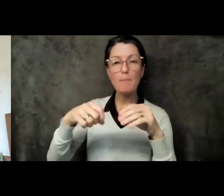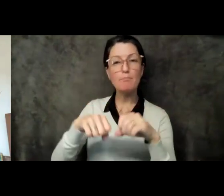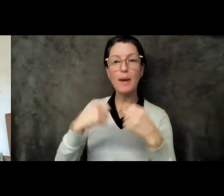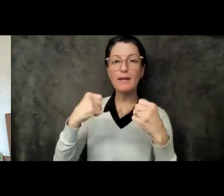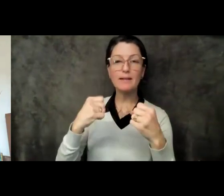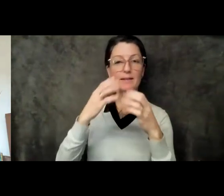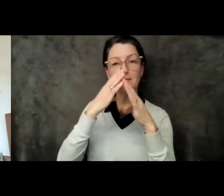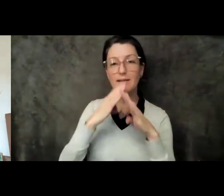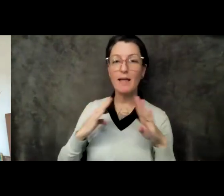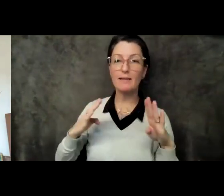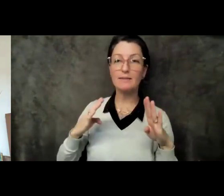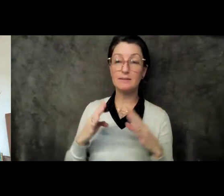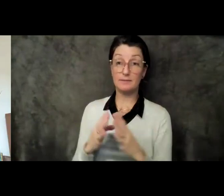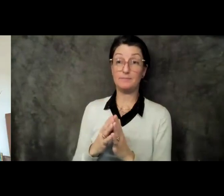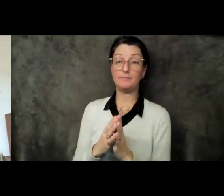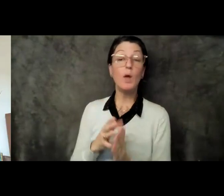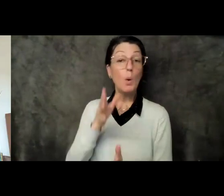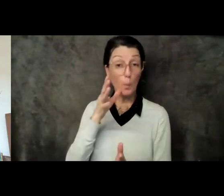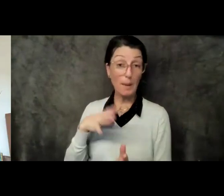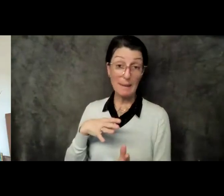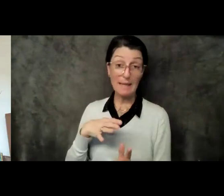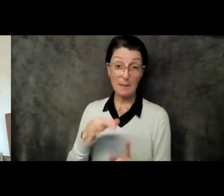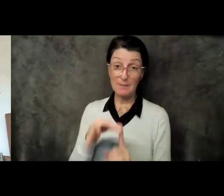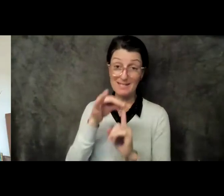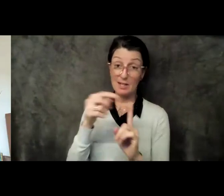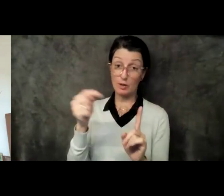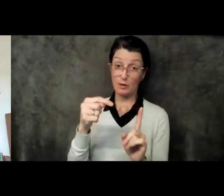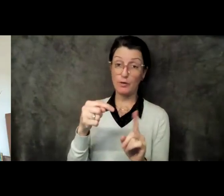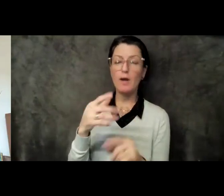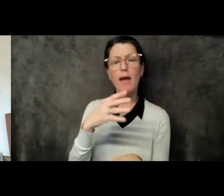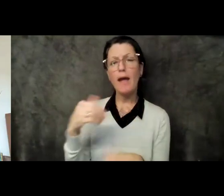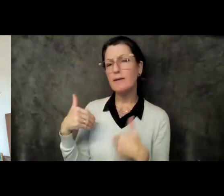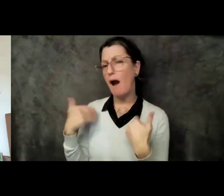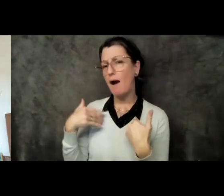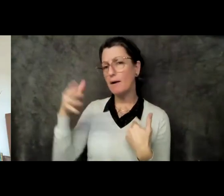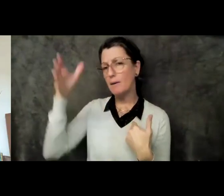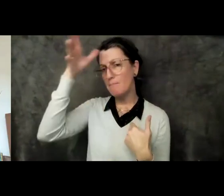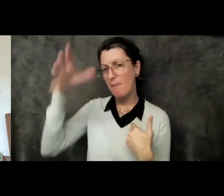one of the things that women in particular, but also young men,